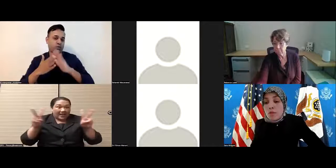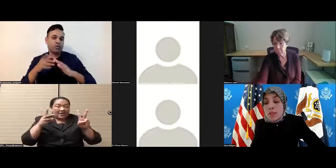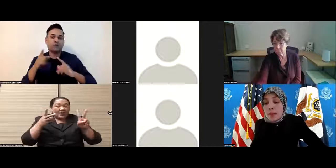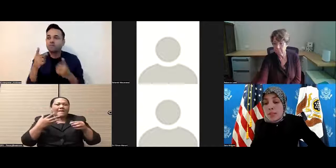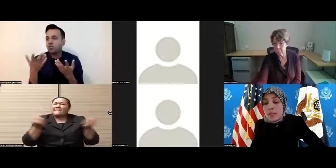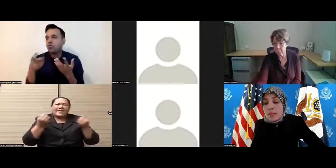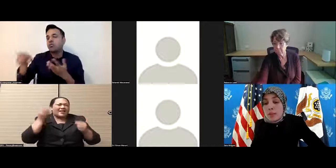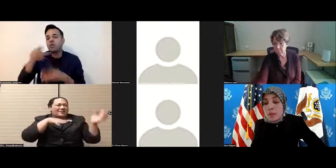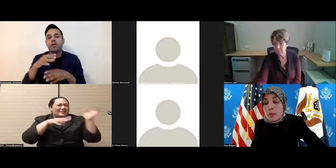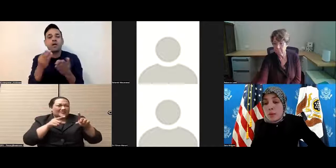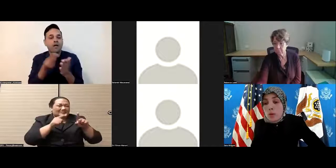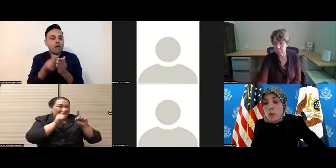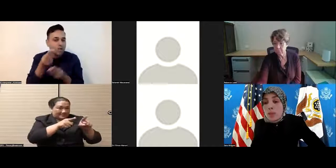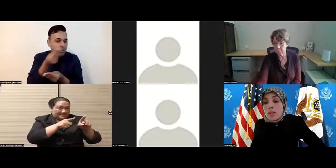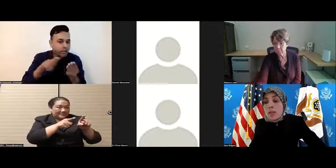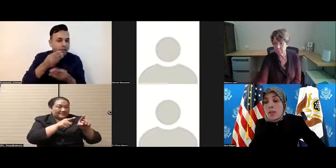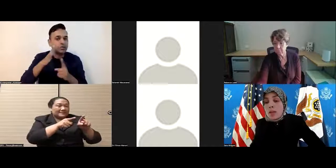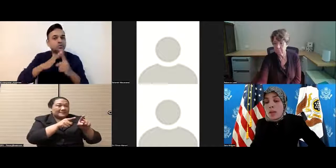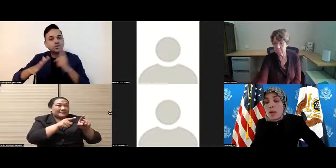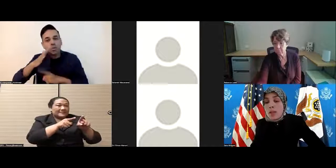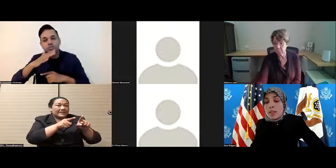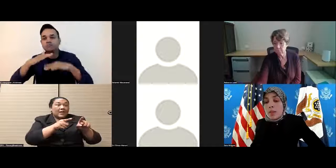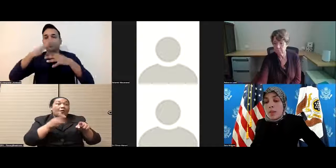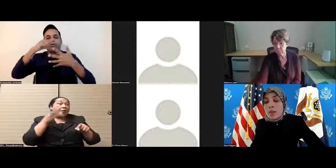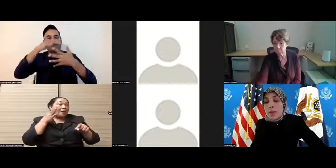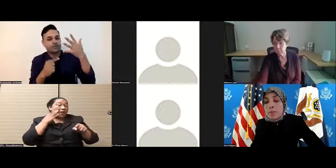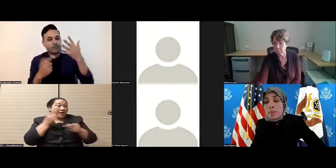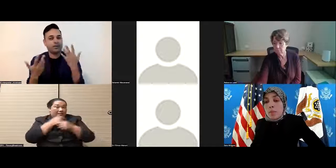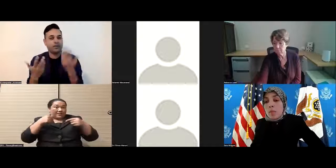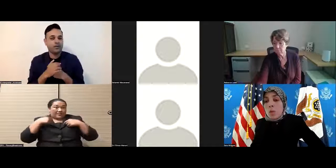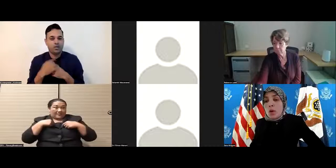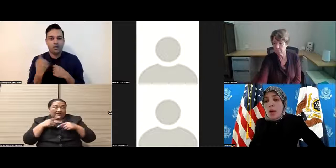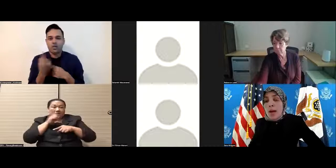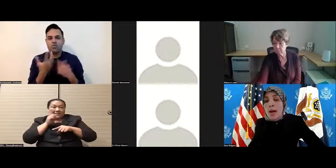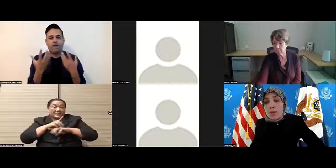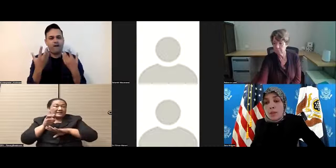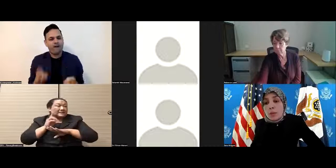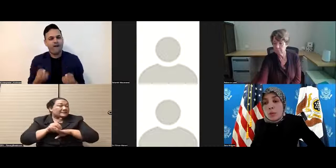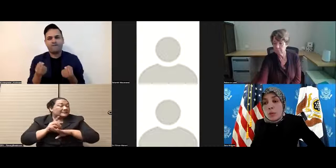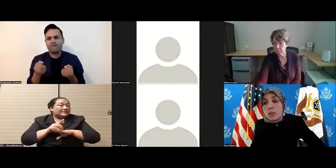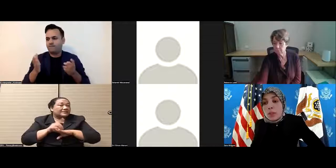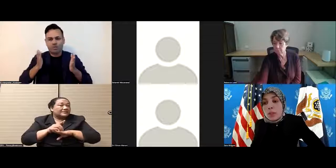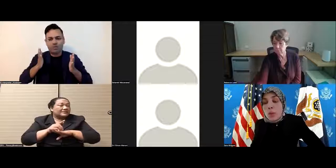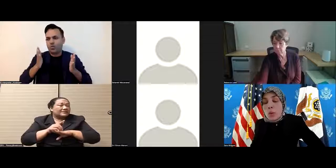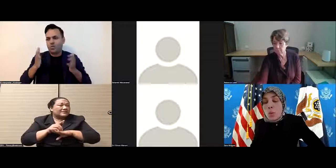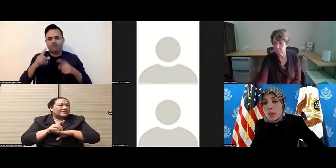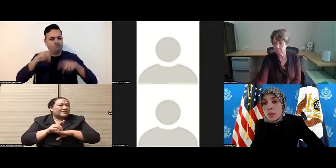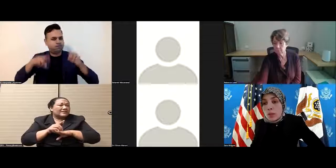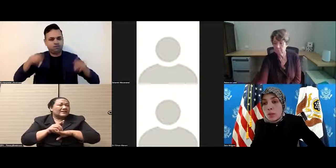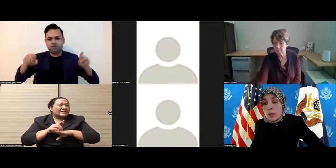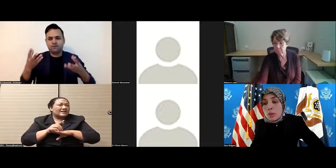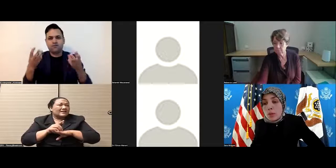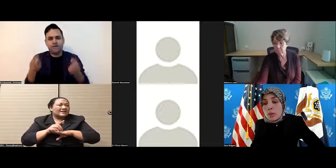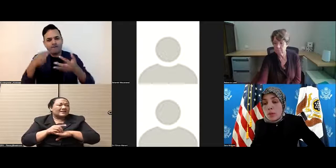inclusion through a value-based lens, we start creating this narrative that we don't have to include, but we want